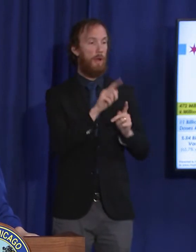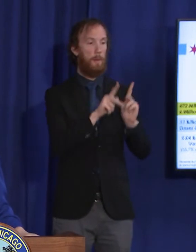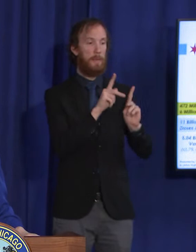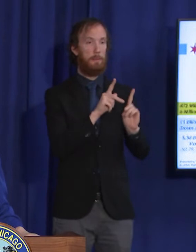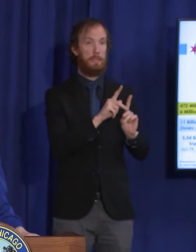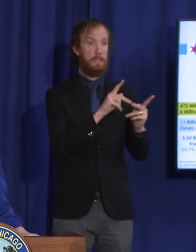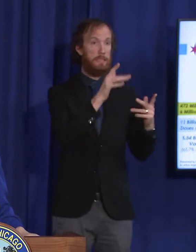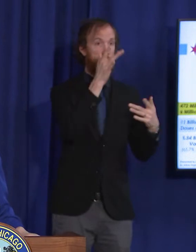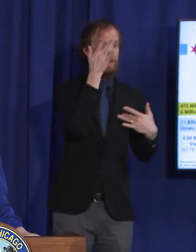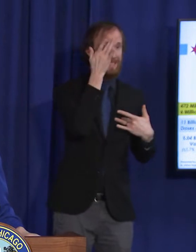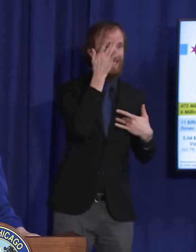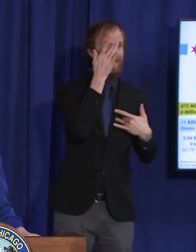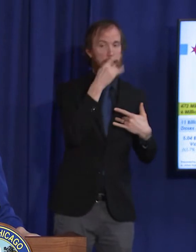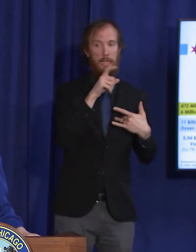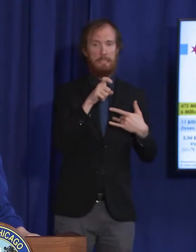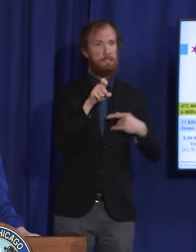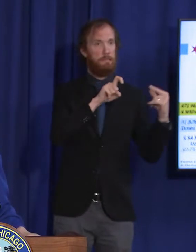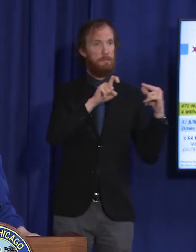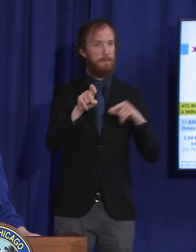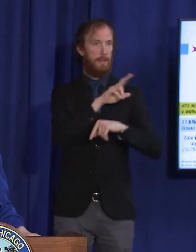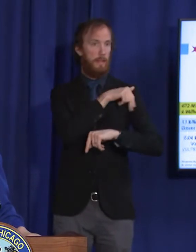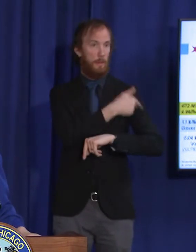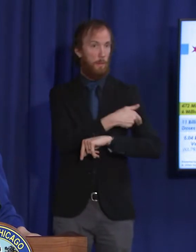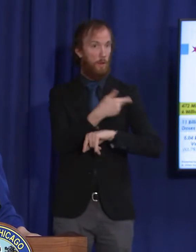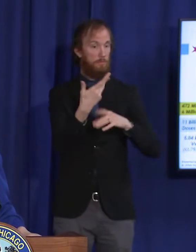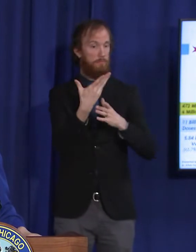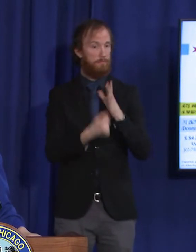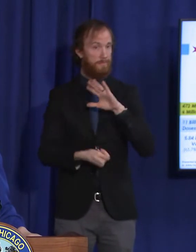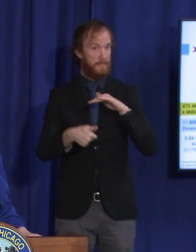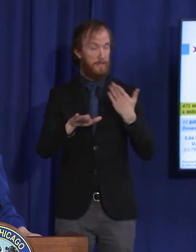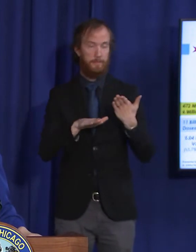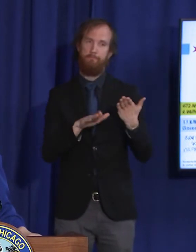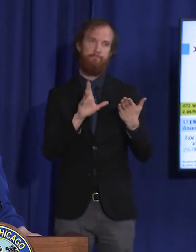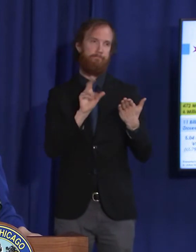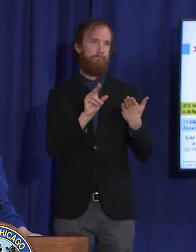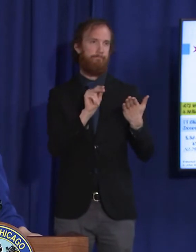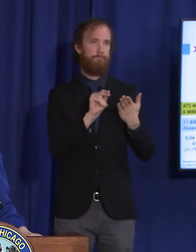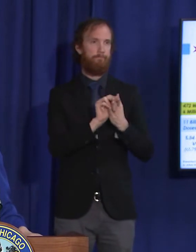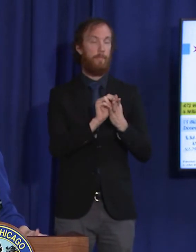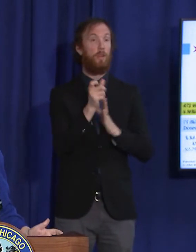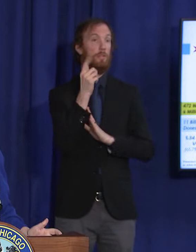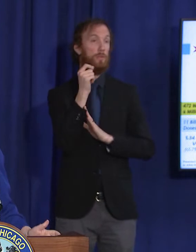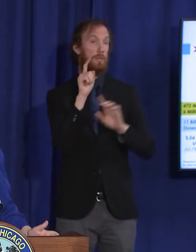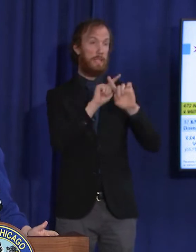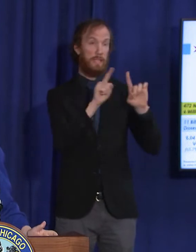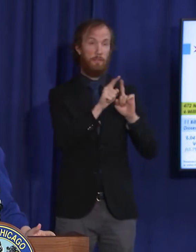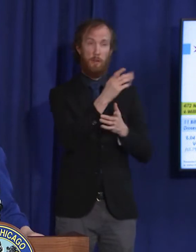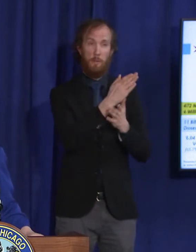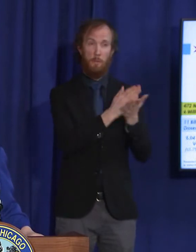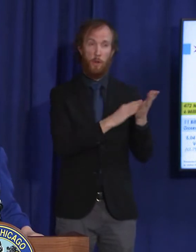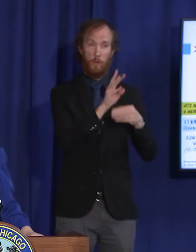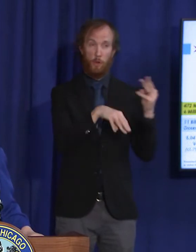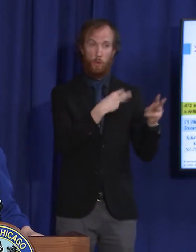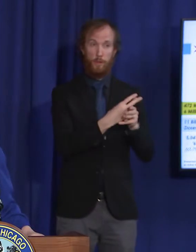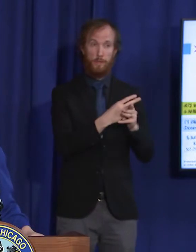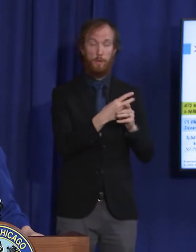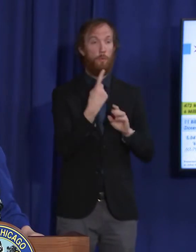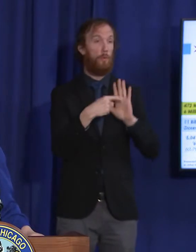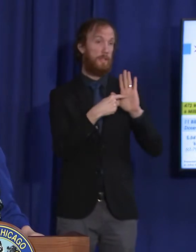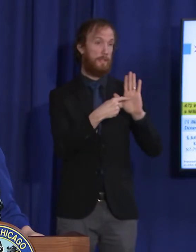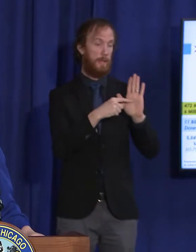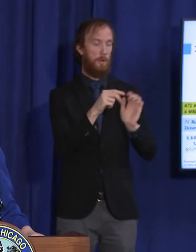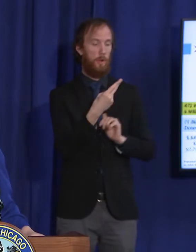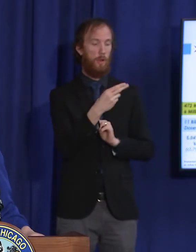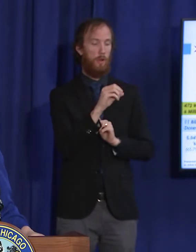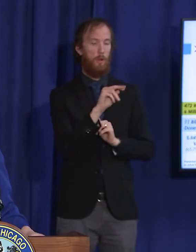number of hospitalizations or deaths. I will tell you that in some parts of the world, Hong Kong being one example,